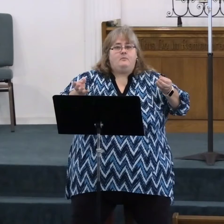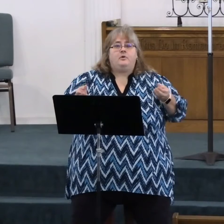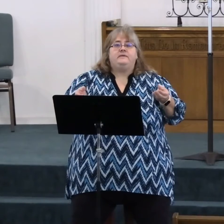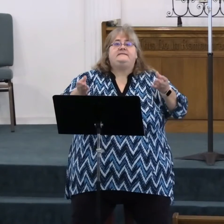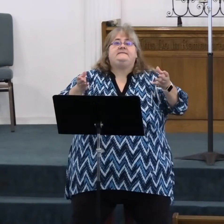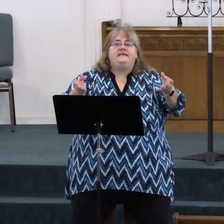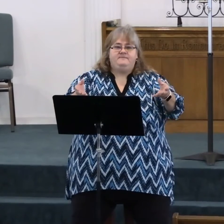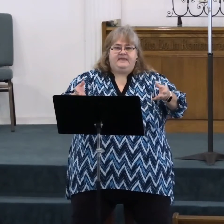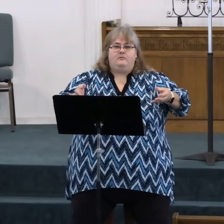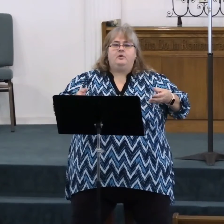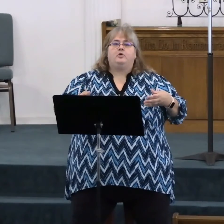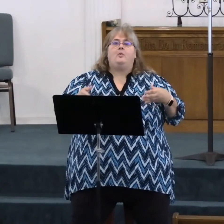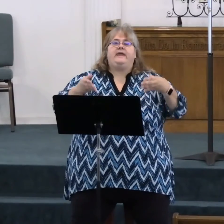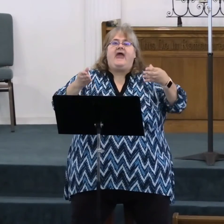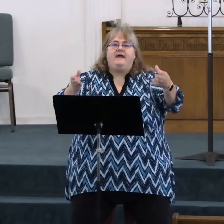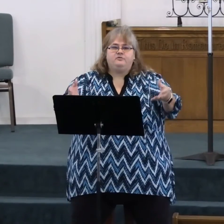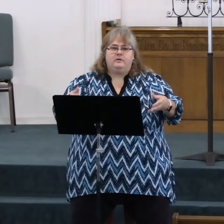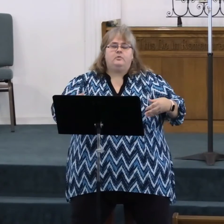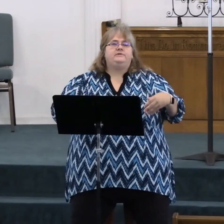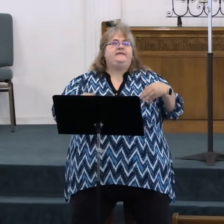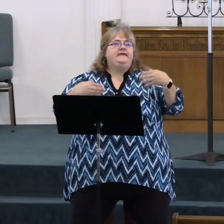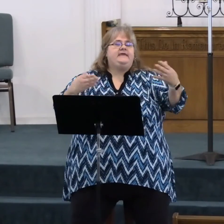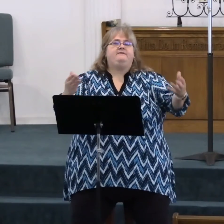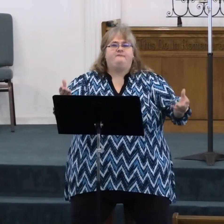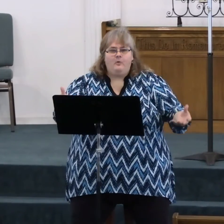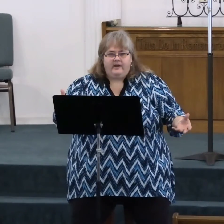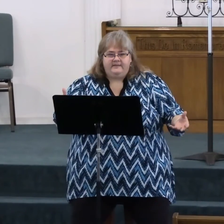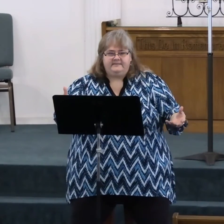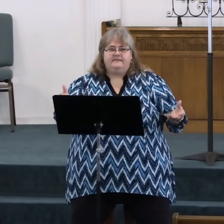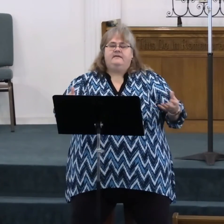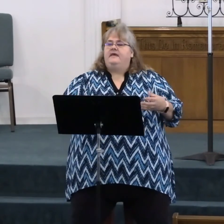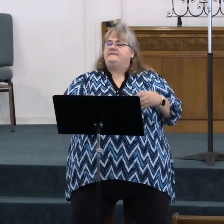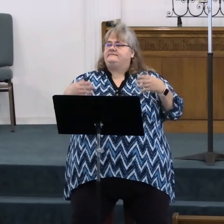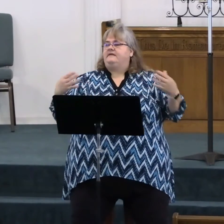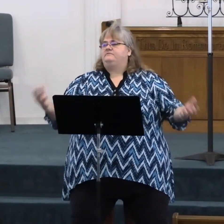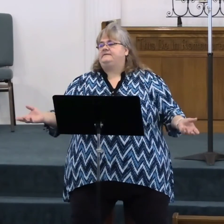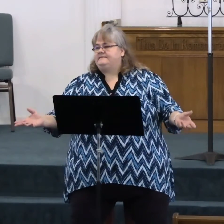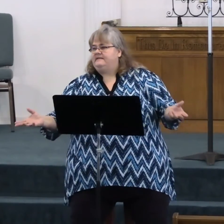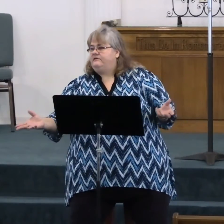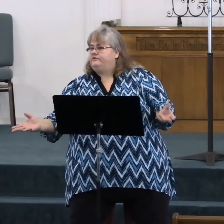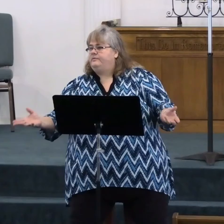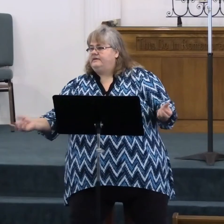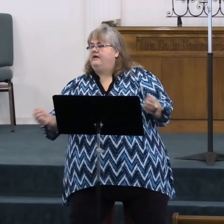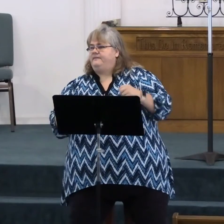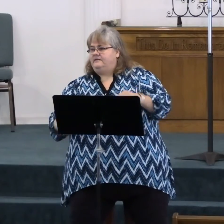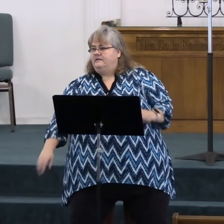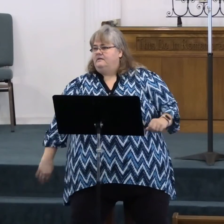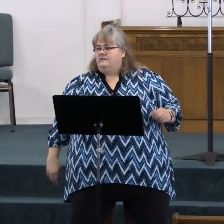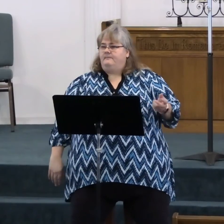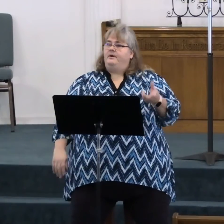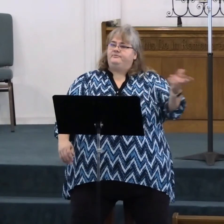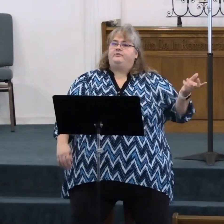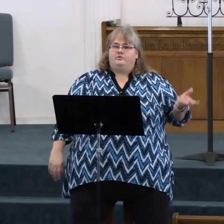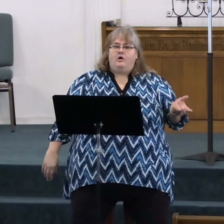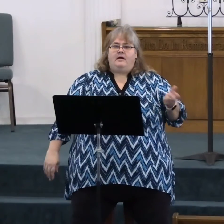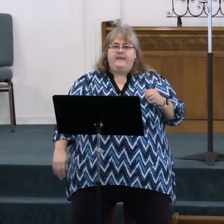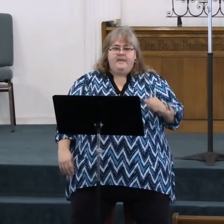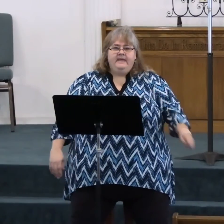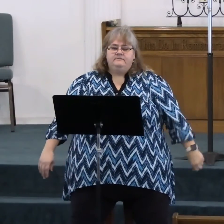we're receiving it. We're going after it. We're digging for it instead of just sitting there doing nothing like bumps on the log. Amen?